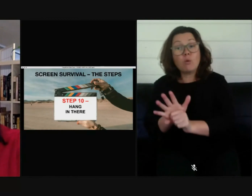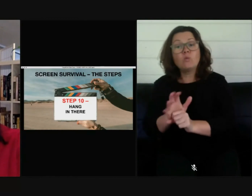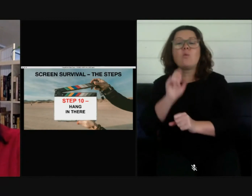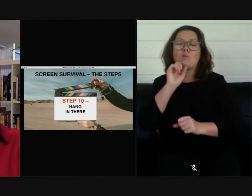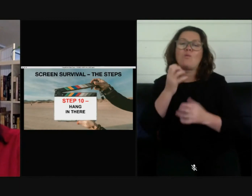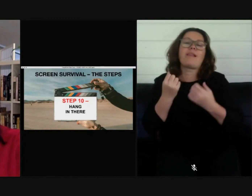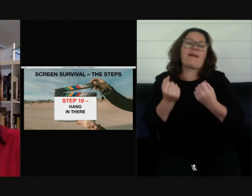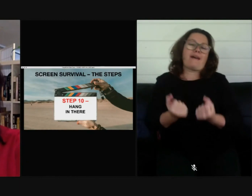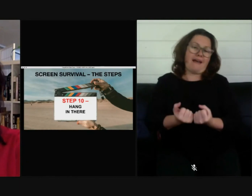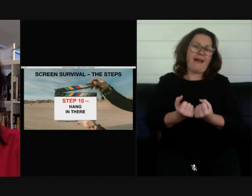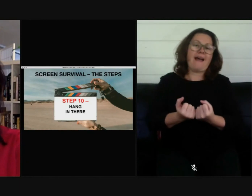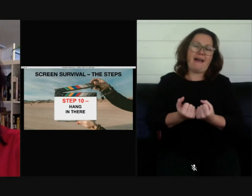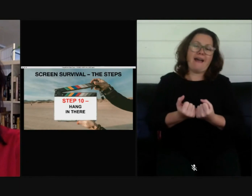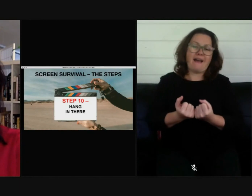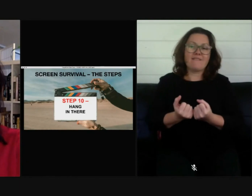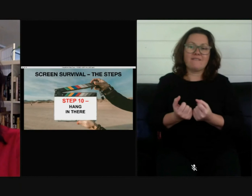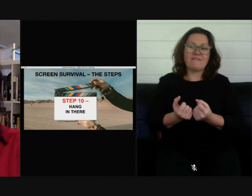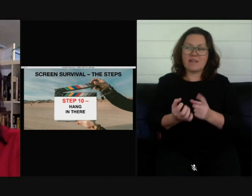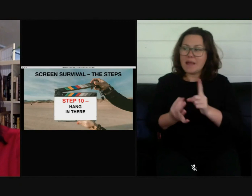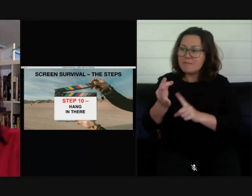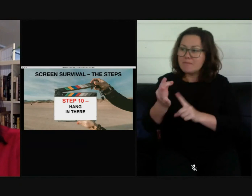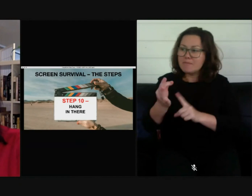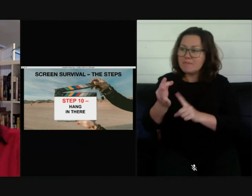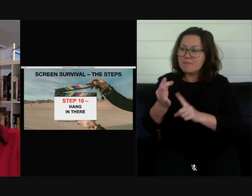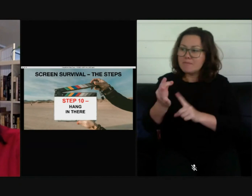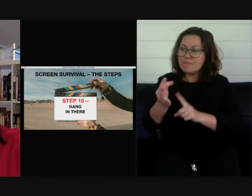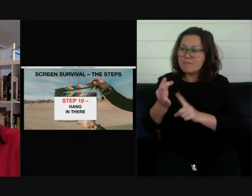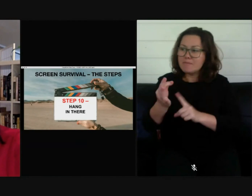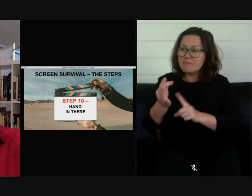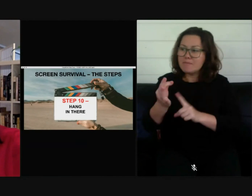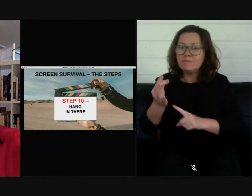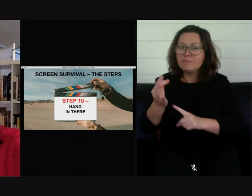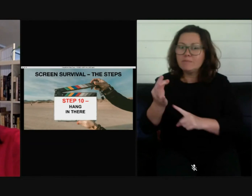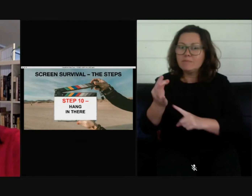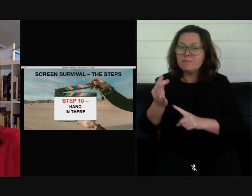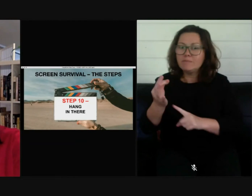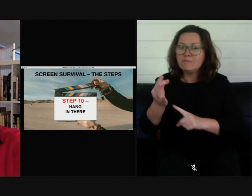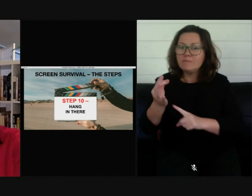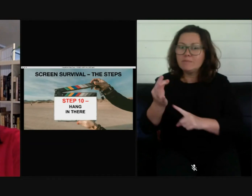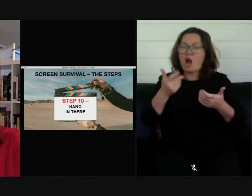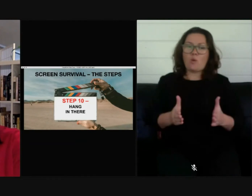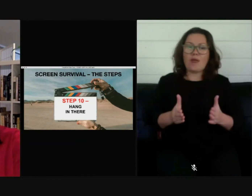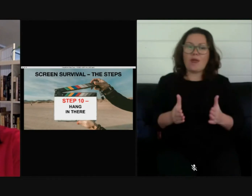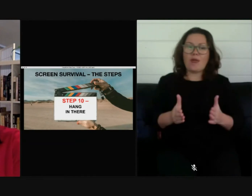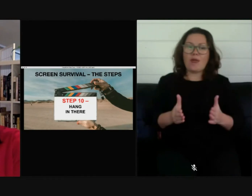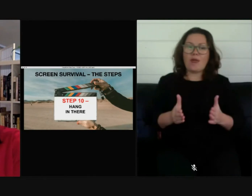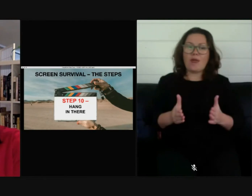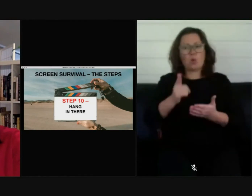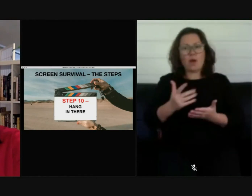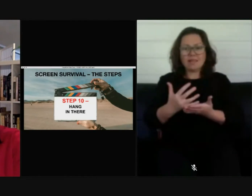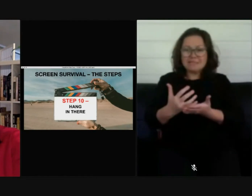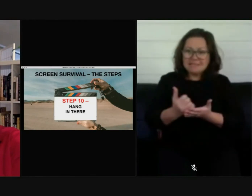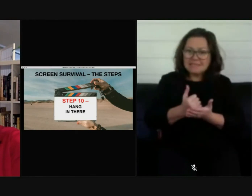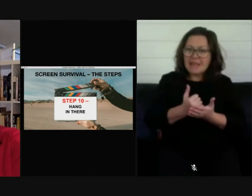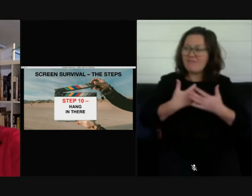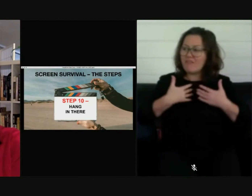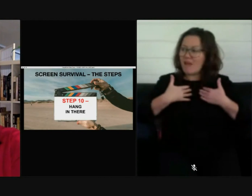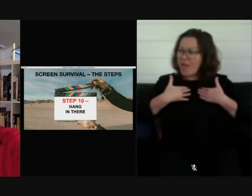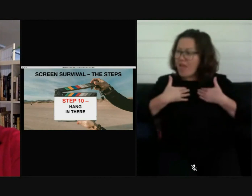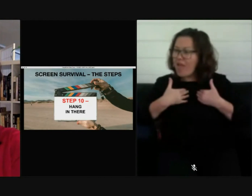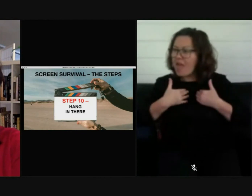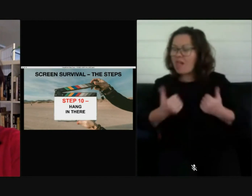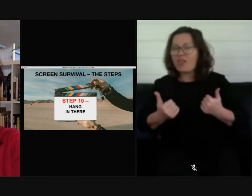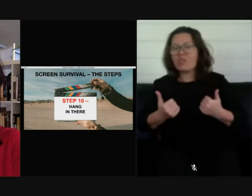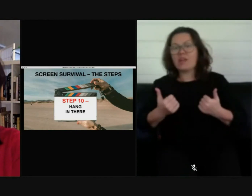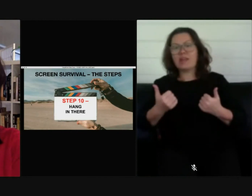sane, healthy, and being kind to yourself through the process of resilience and hanging in there, I